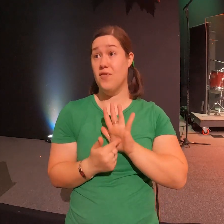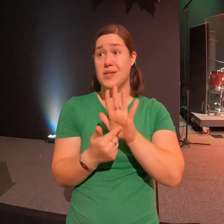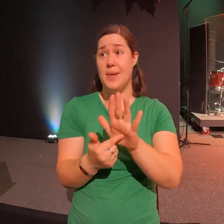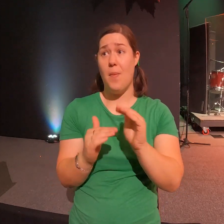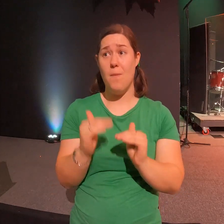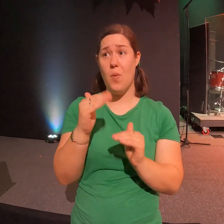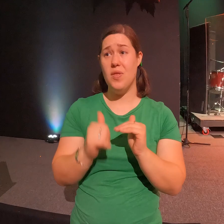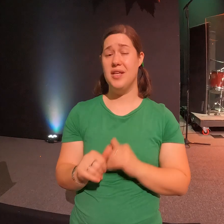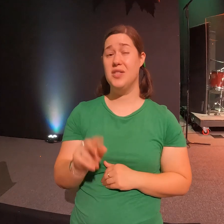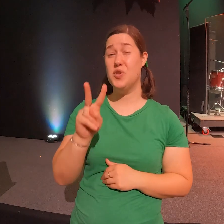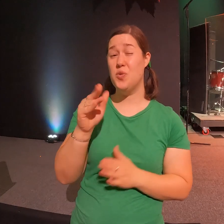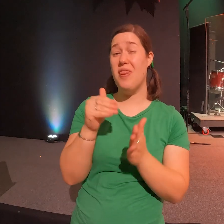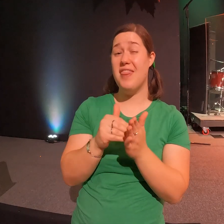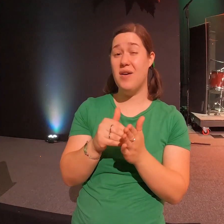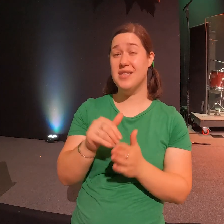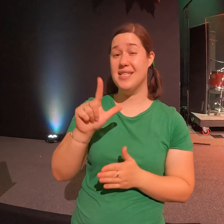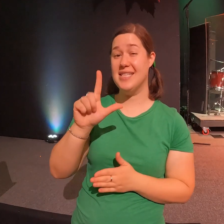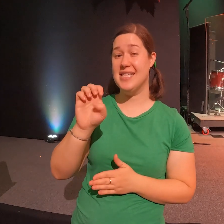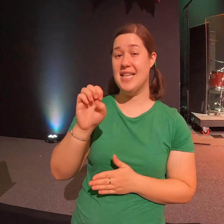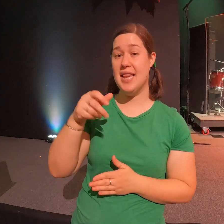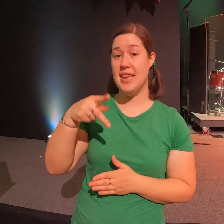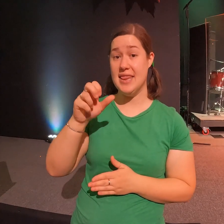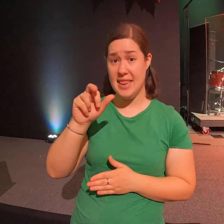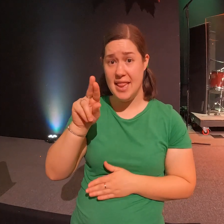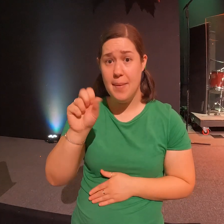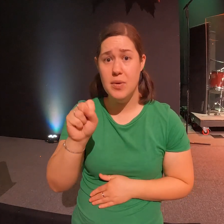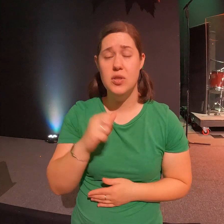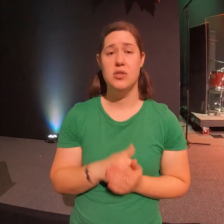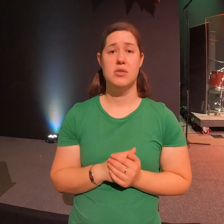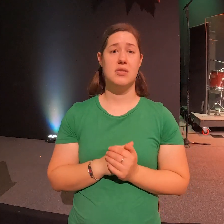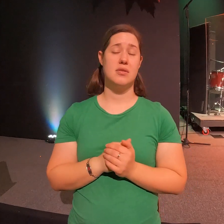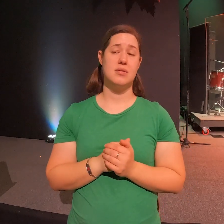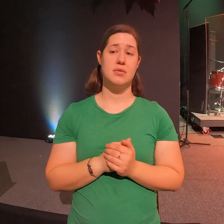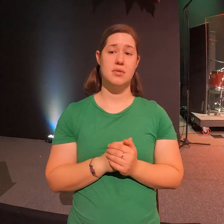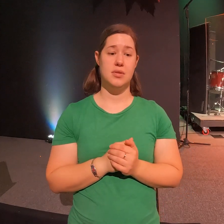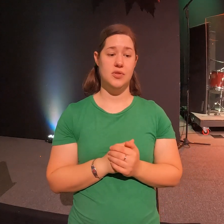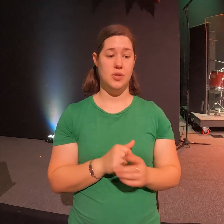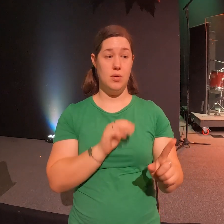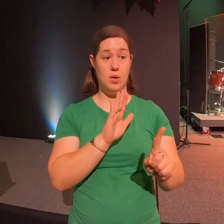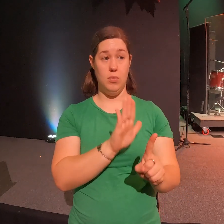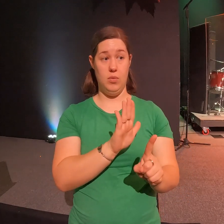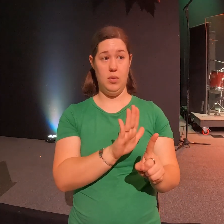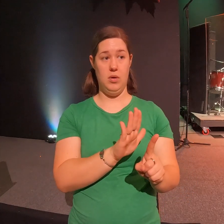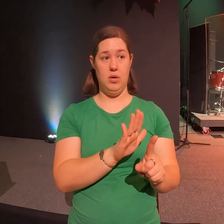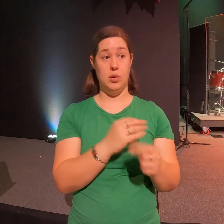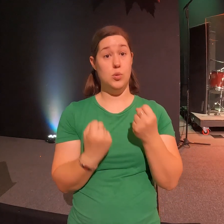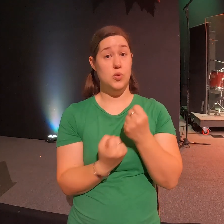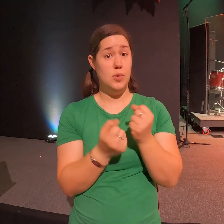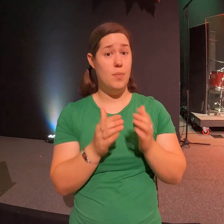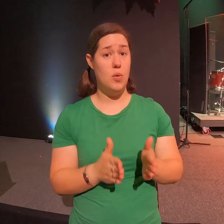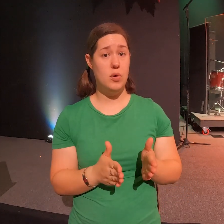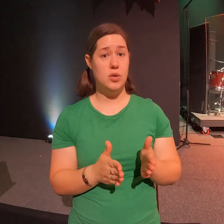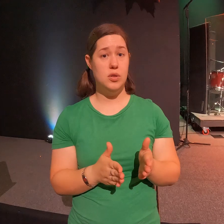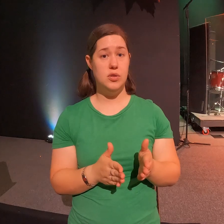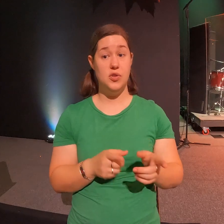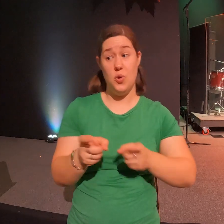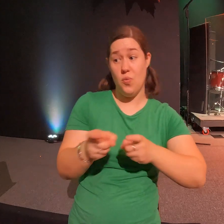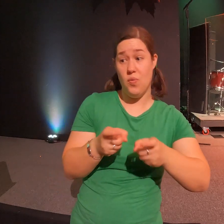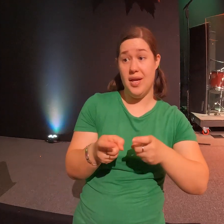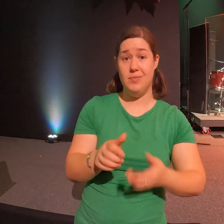Teresa's ministry and missionaries of charity, they operated schools and they operated shelters in over